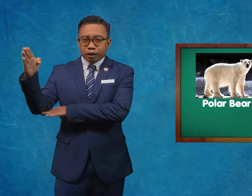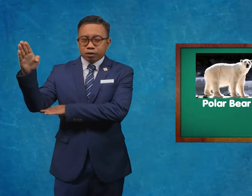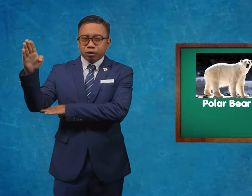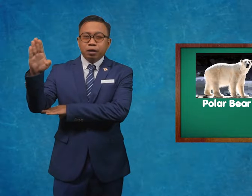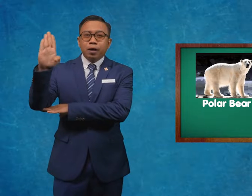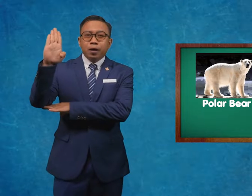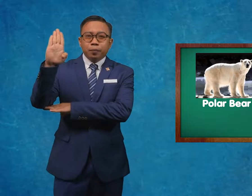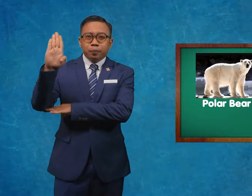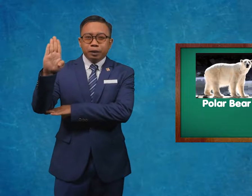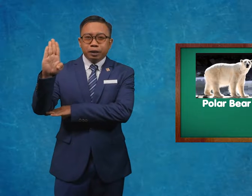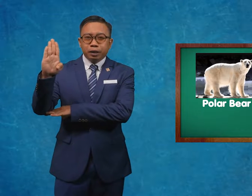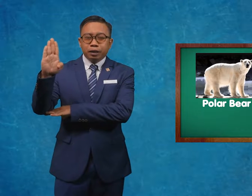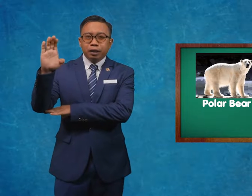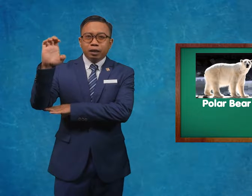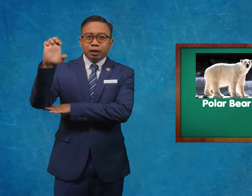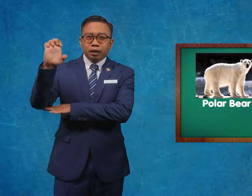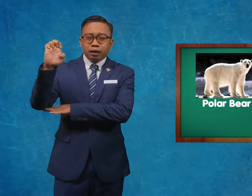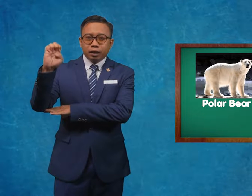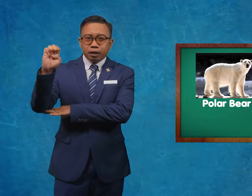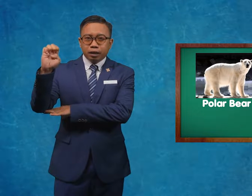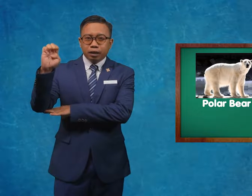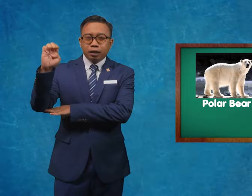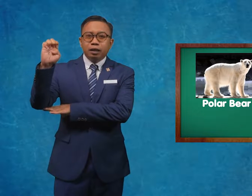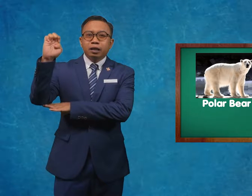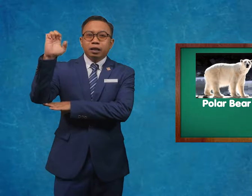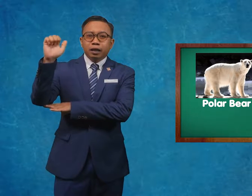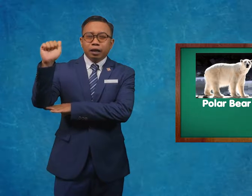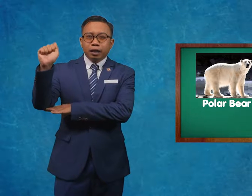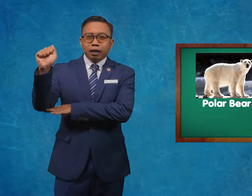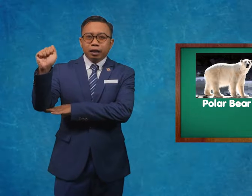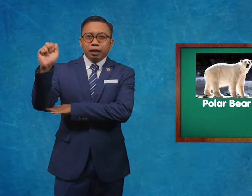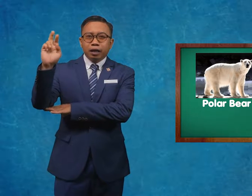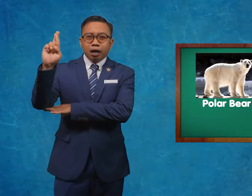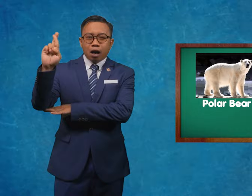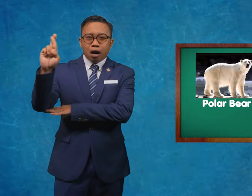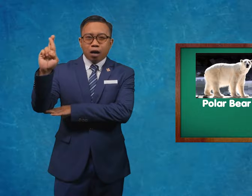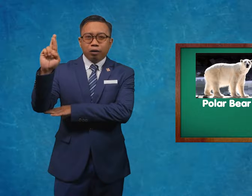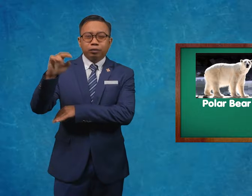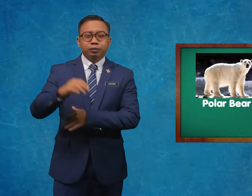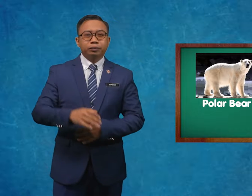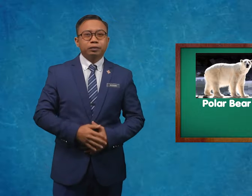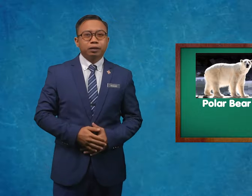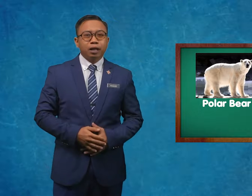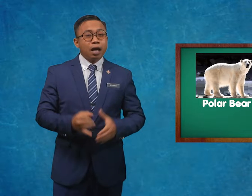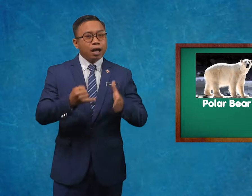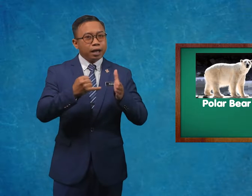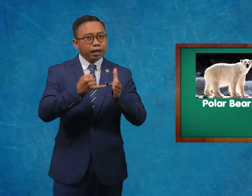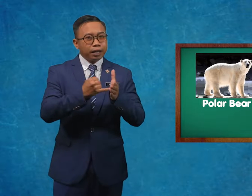space B E A R.